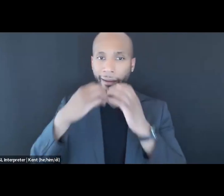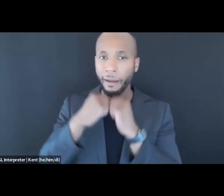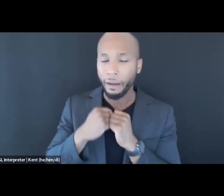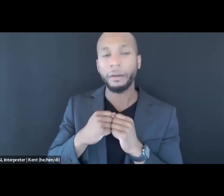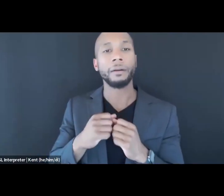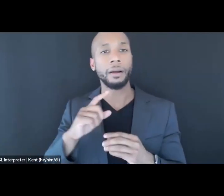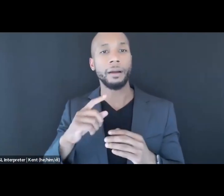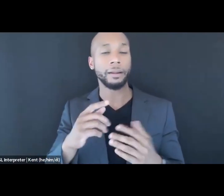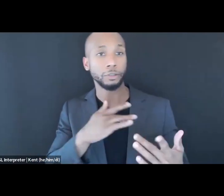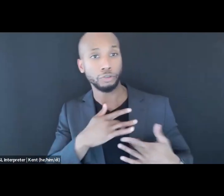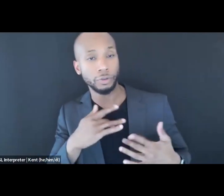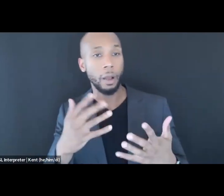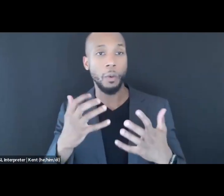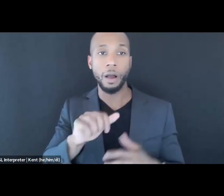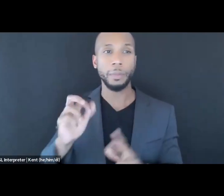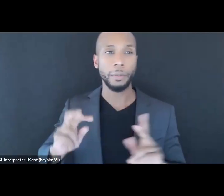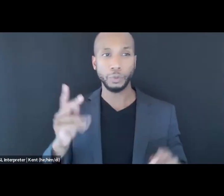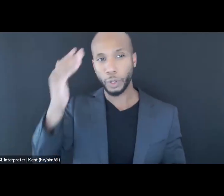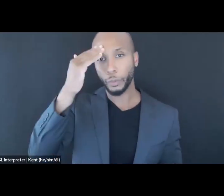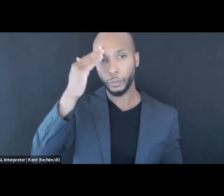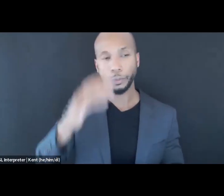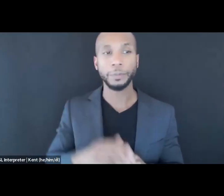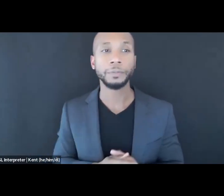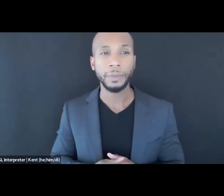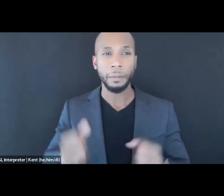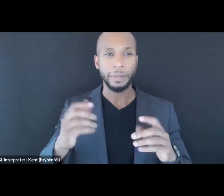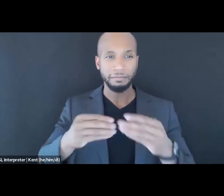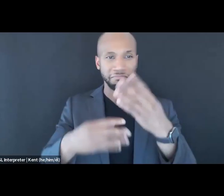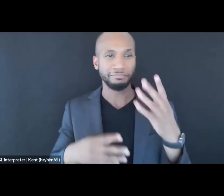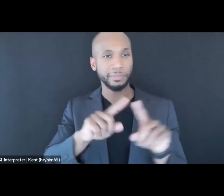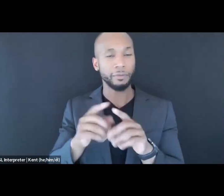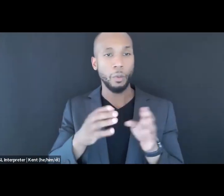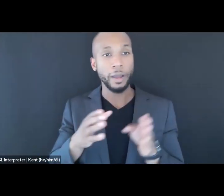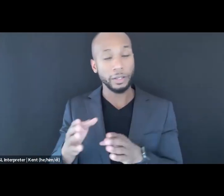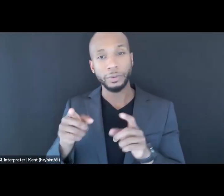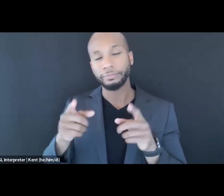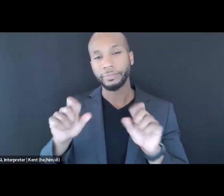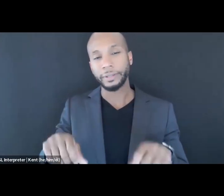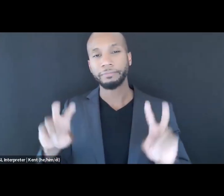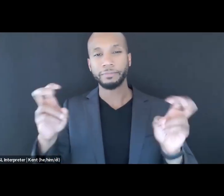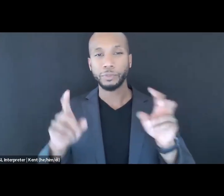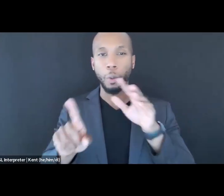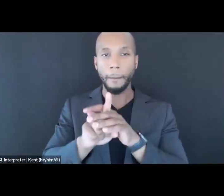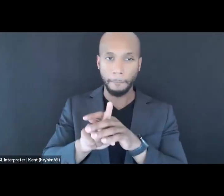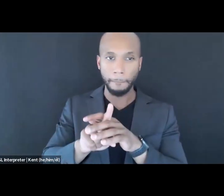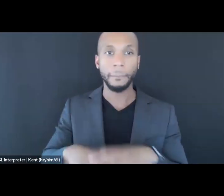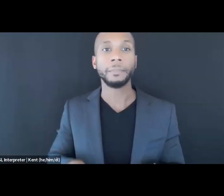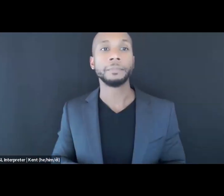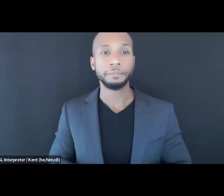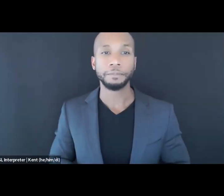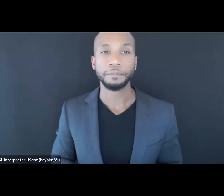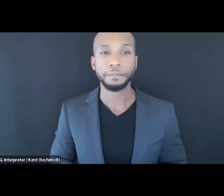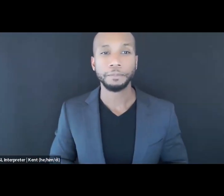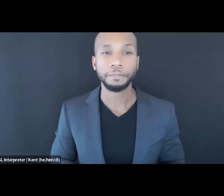and want others to know it. There are numerous ways that one can, quote, show up, close